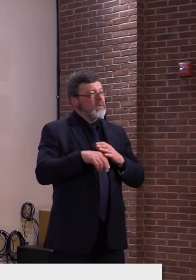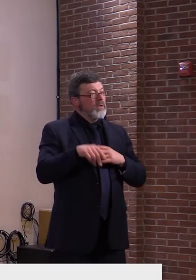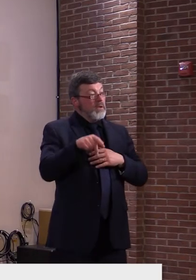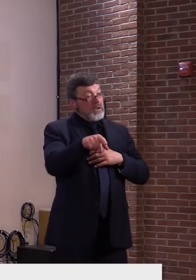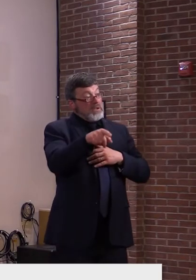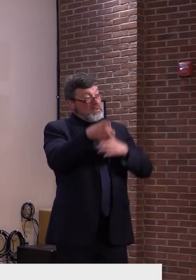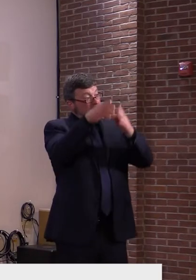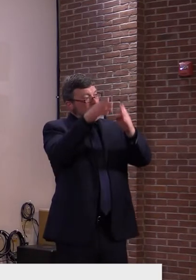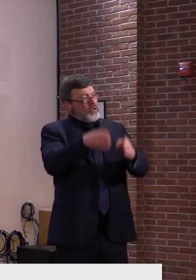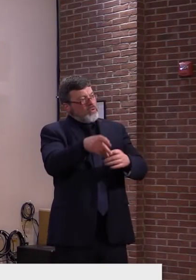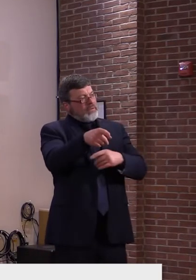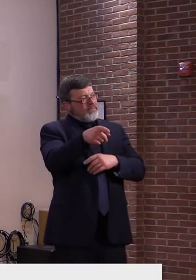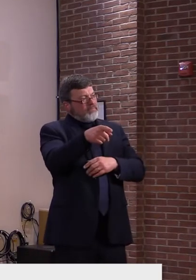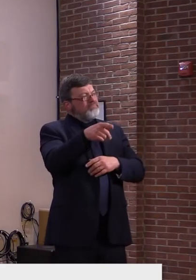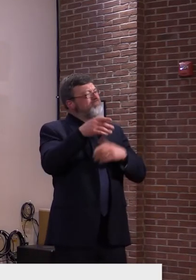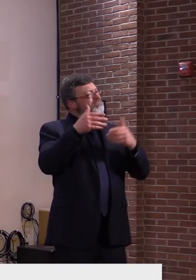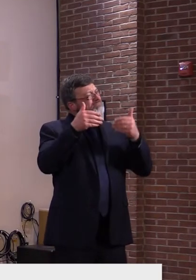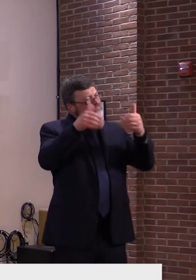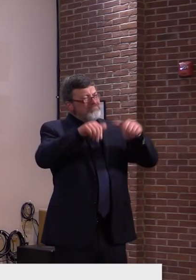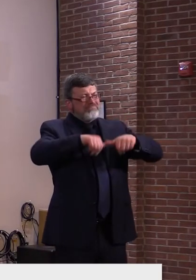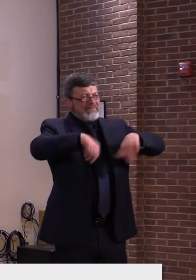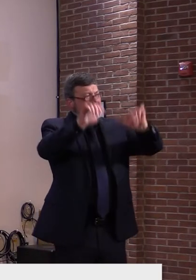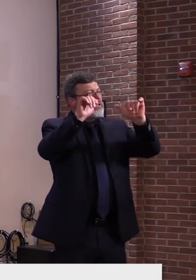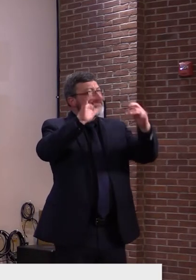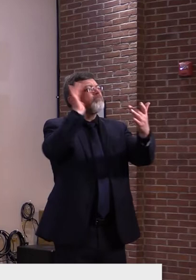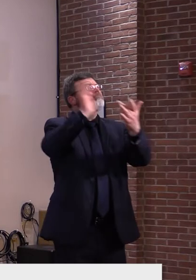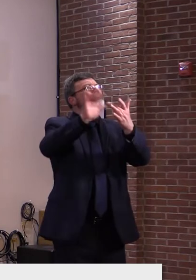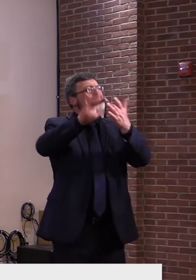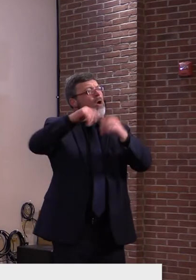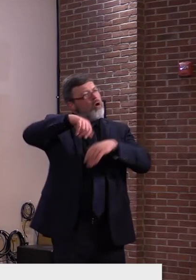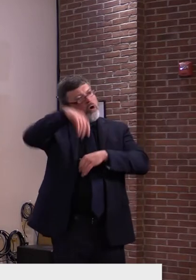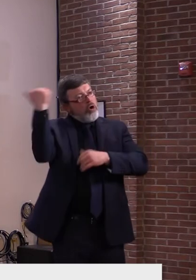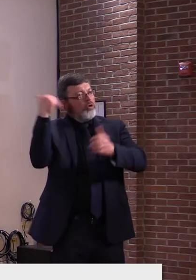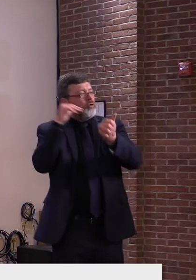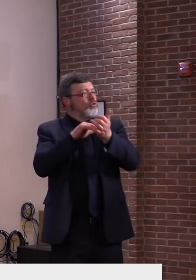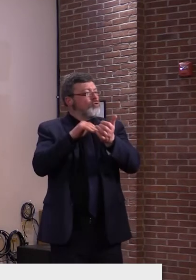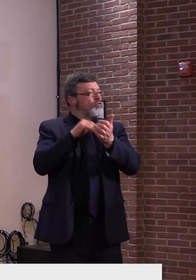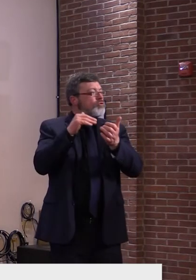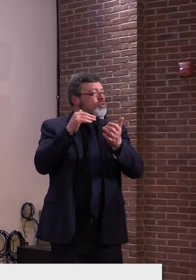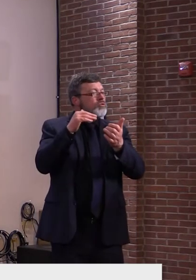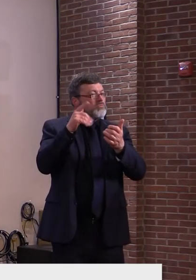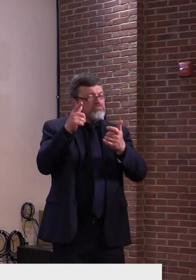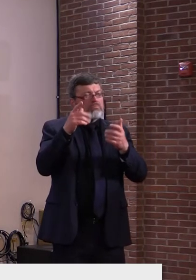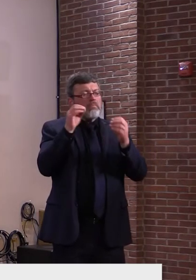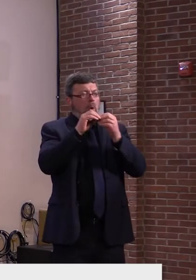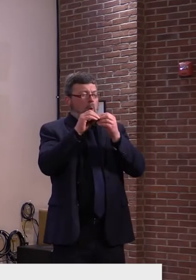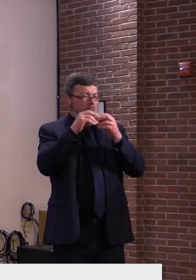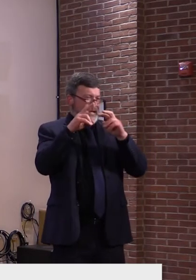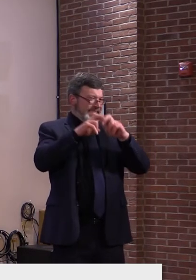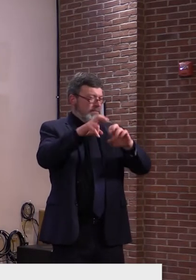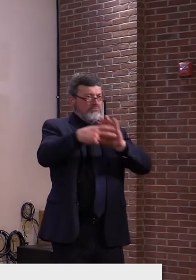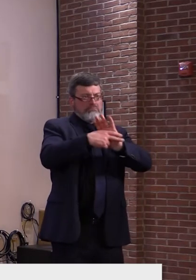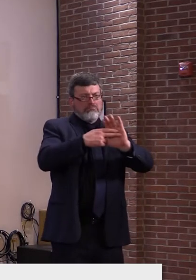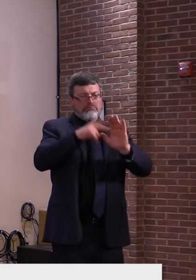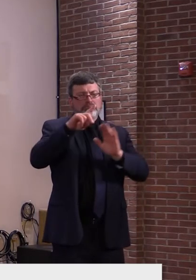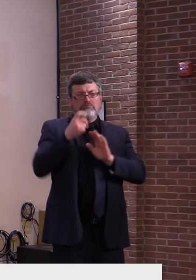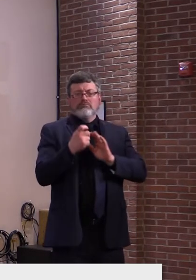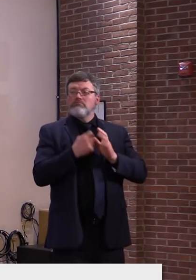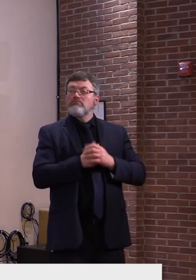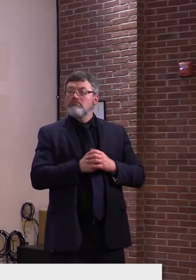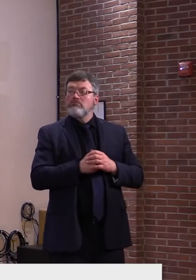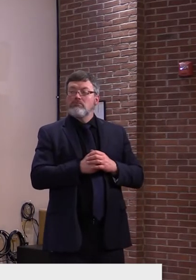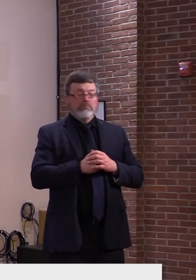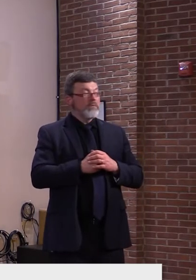seek other opinions within the healthcare system, as the governor alluded to, which would mean people, depending